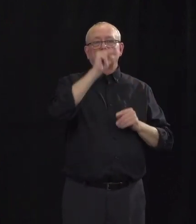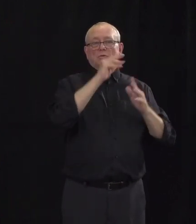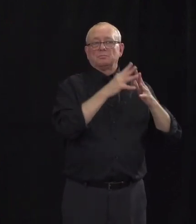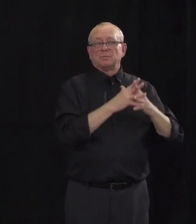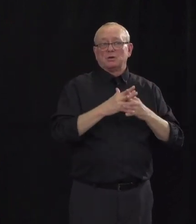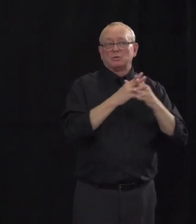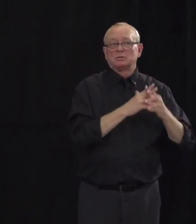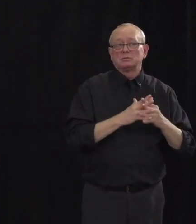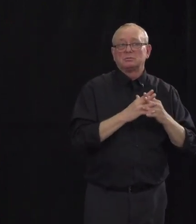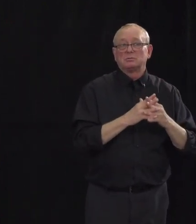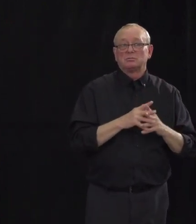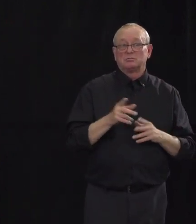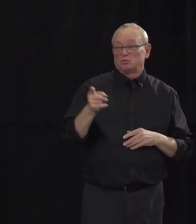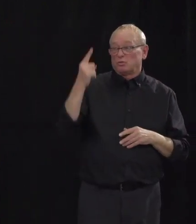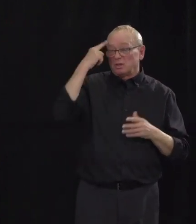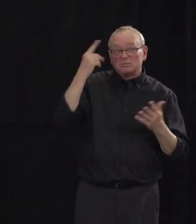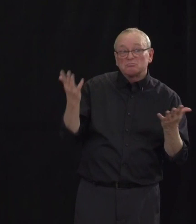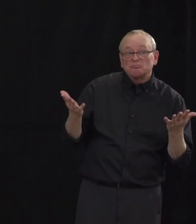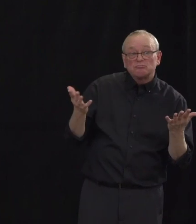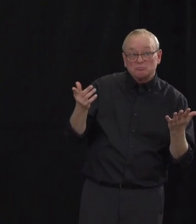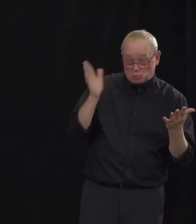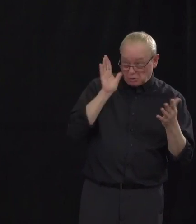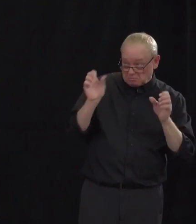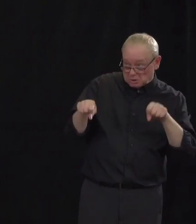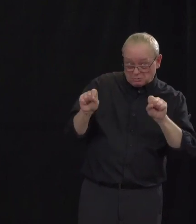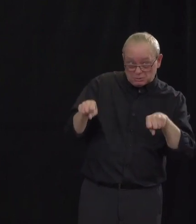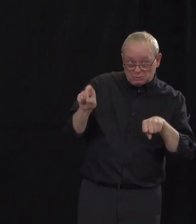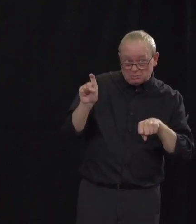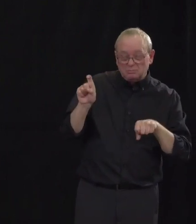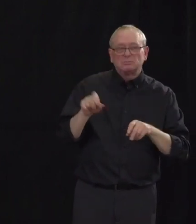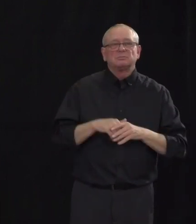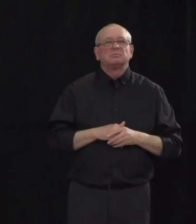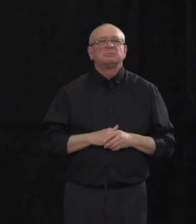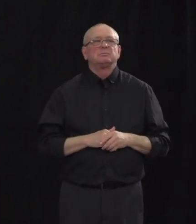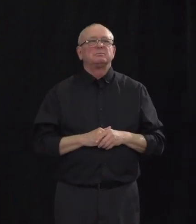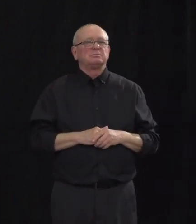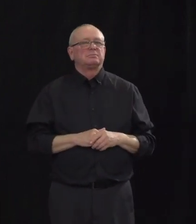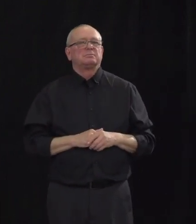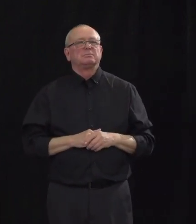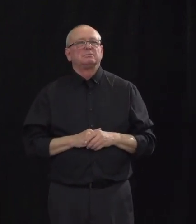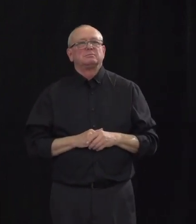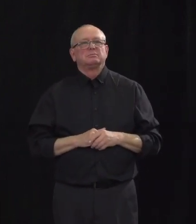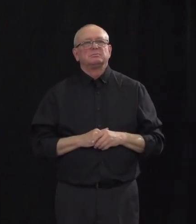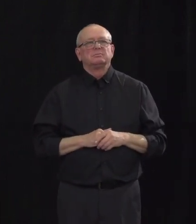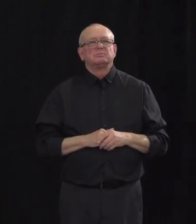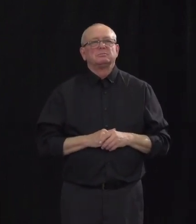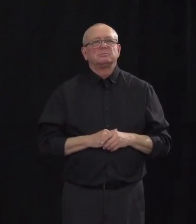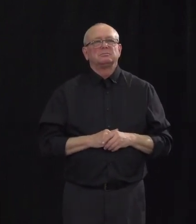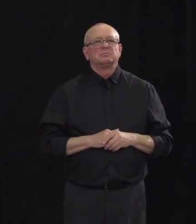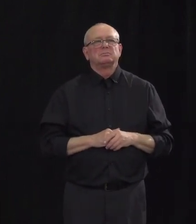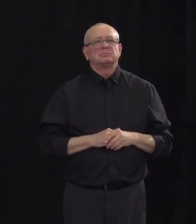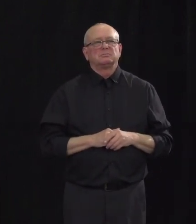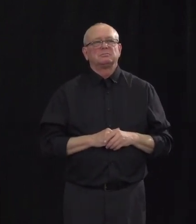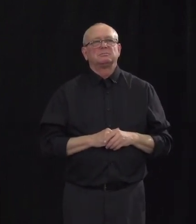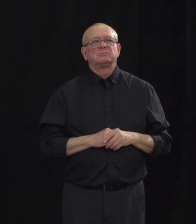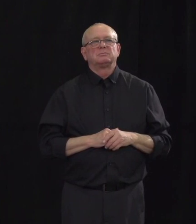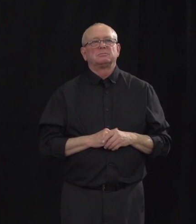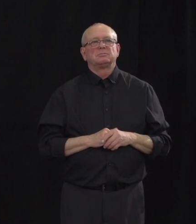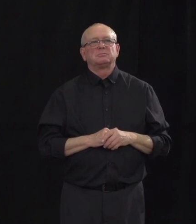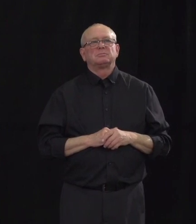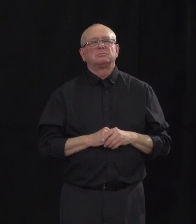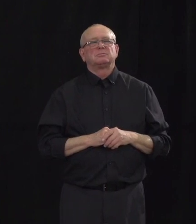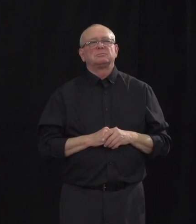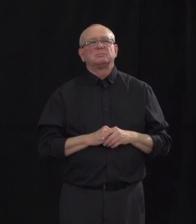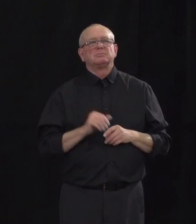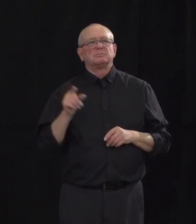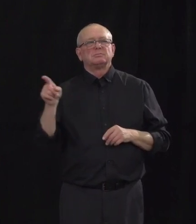going to be palatable to the United States? I would be interested in that. And in terms of the palatability of those ideas, there is a